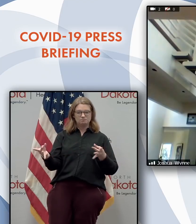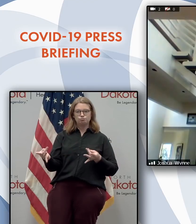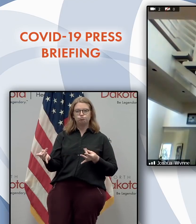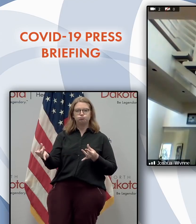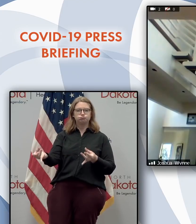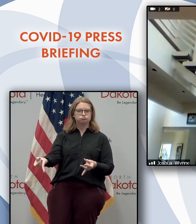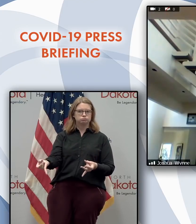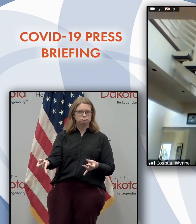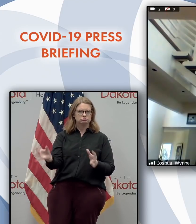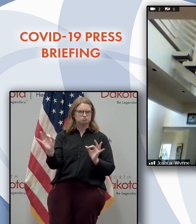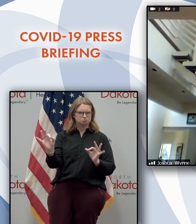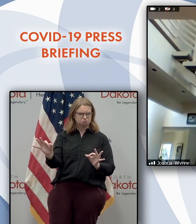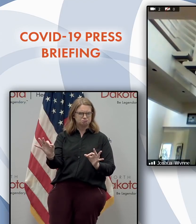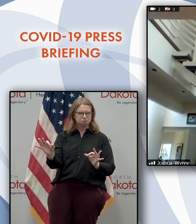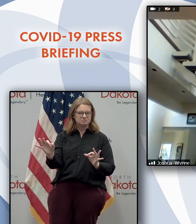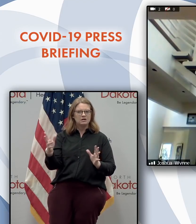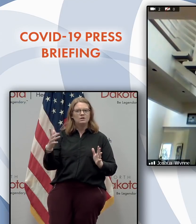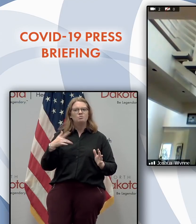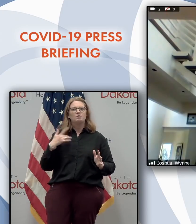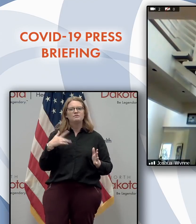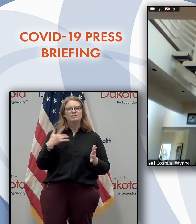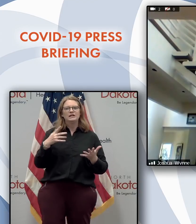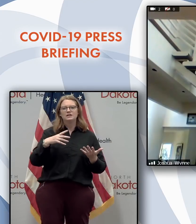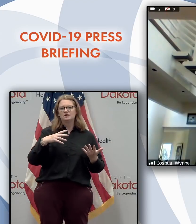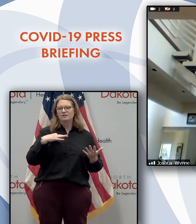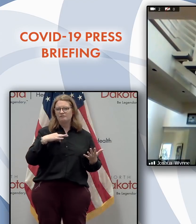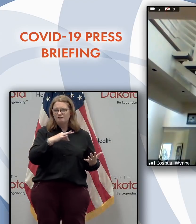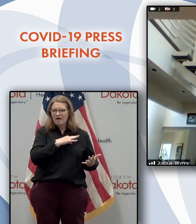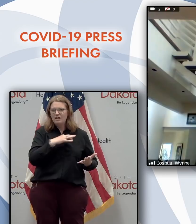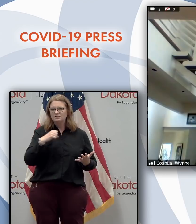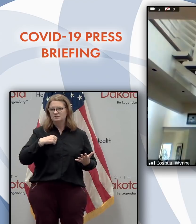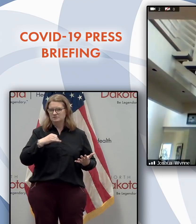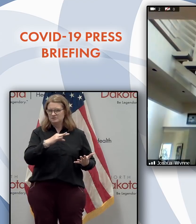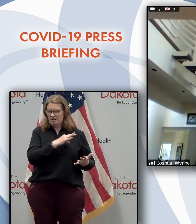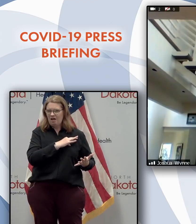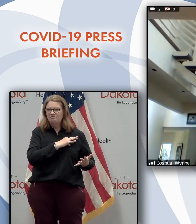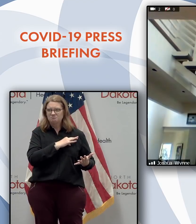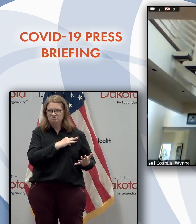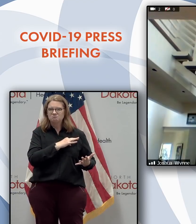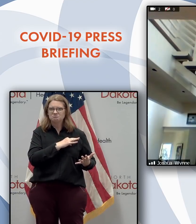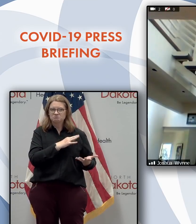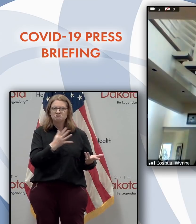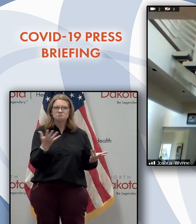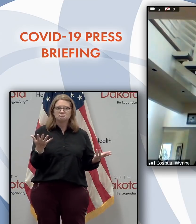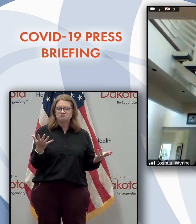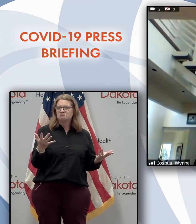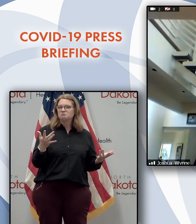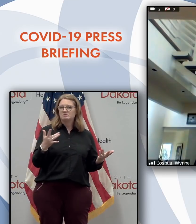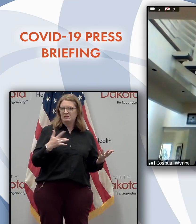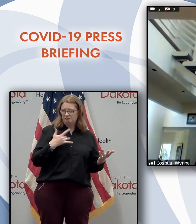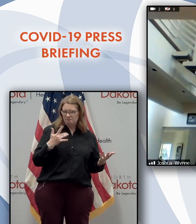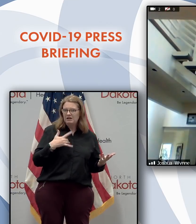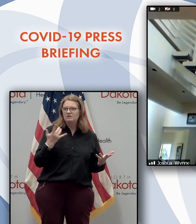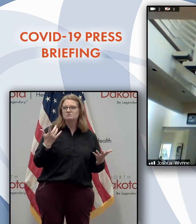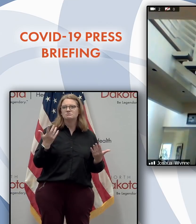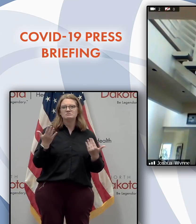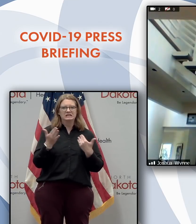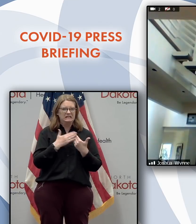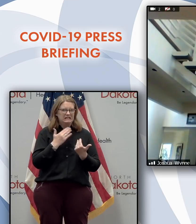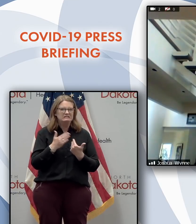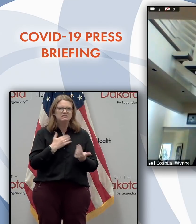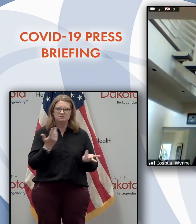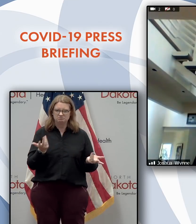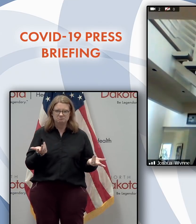with faculty and staff, will find it to be a relatively easy